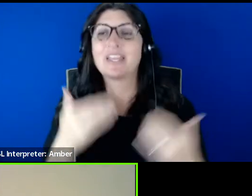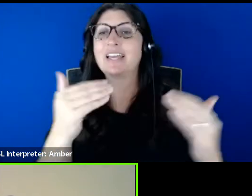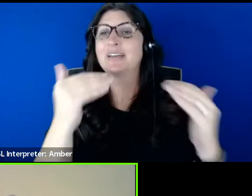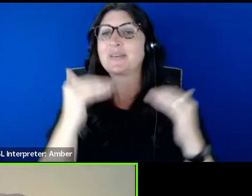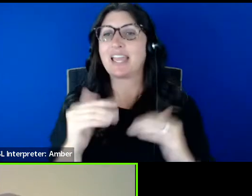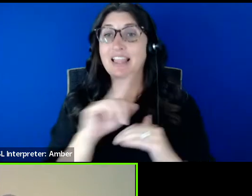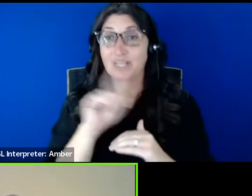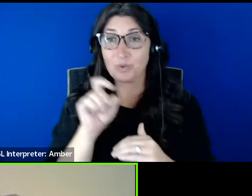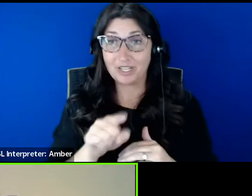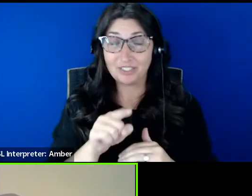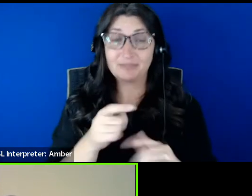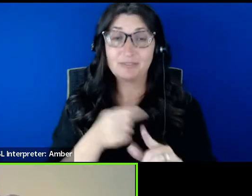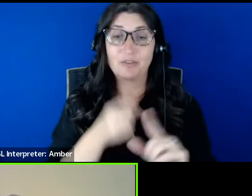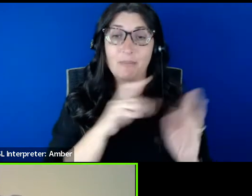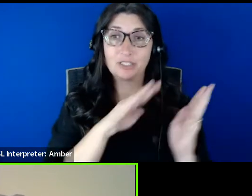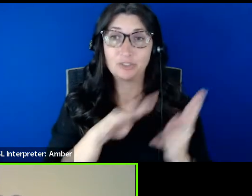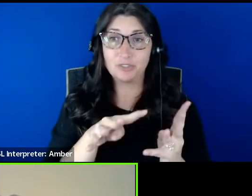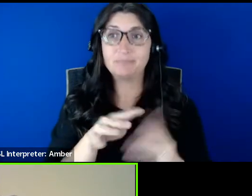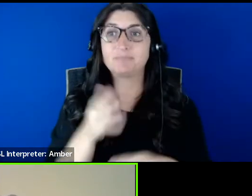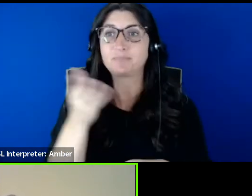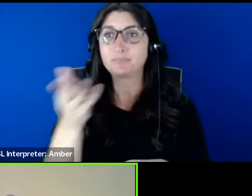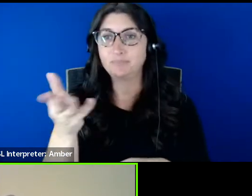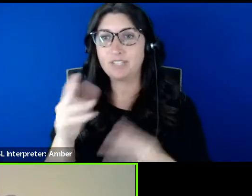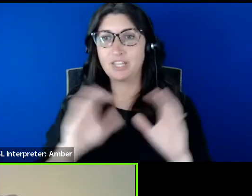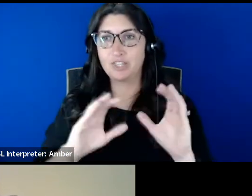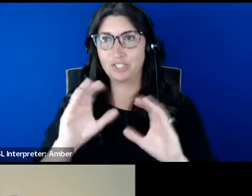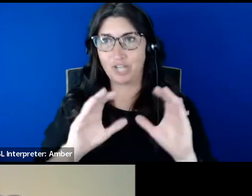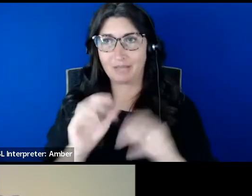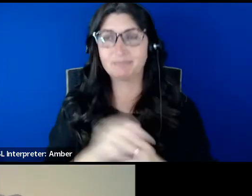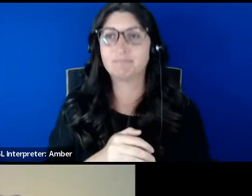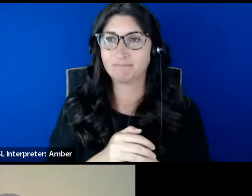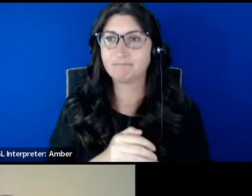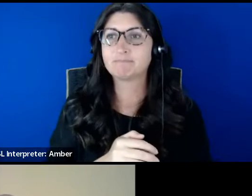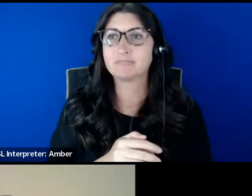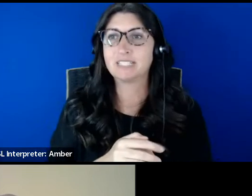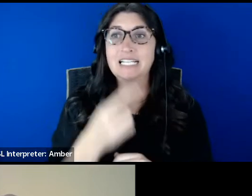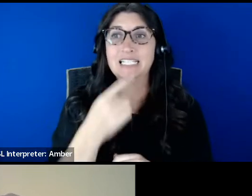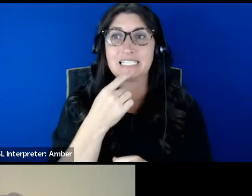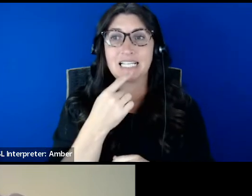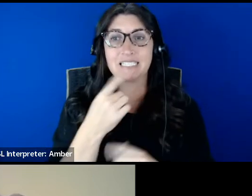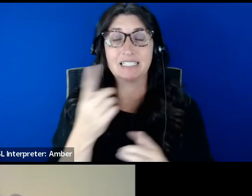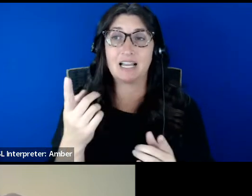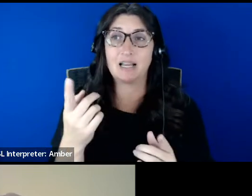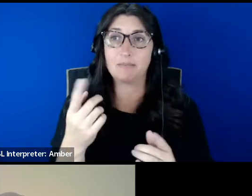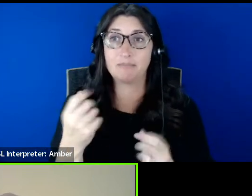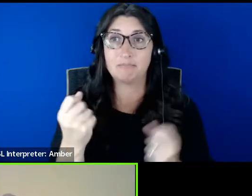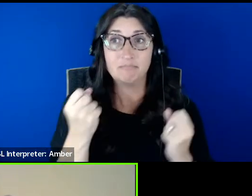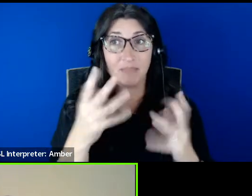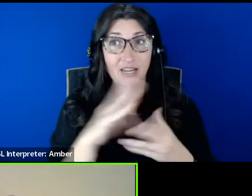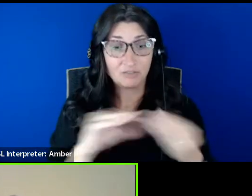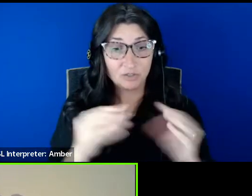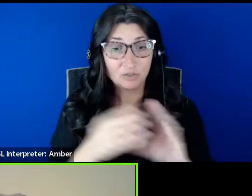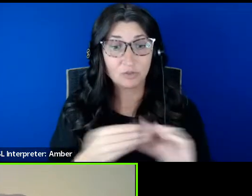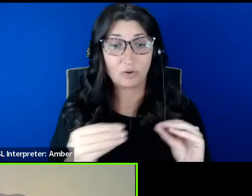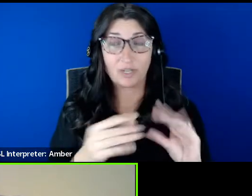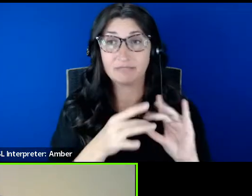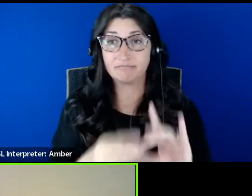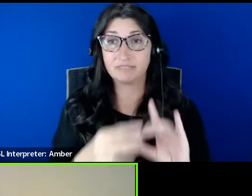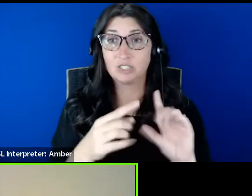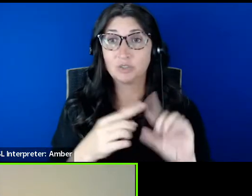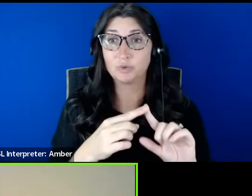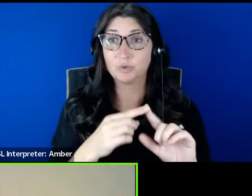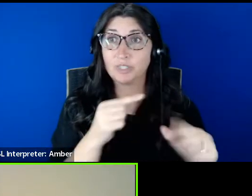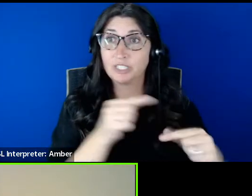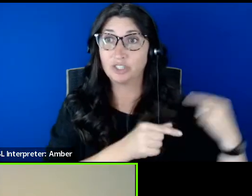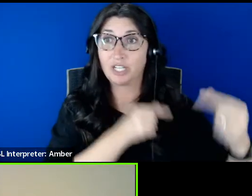from the stream, and it's there in the chat if you need to see it. Yes, I see. Many of these stories are linked to genealogies. What is